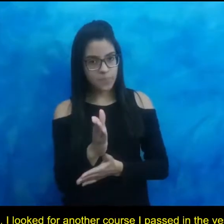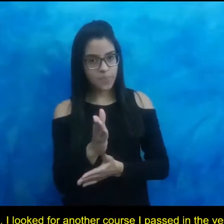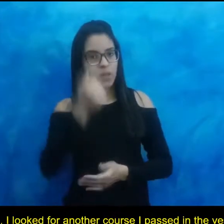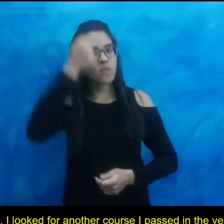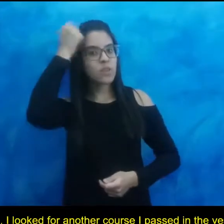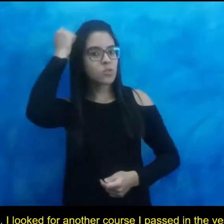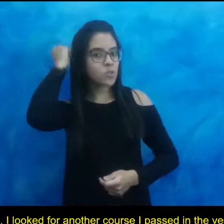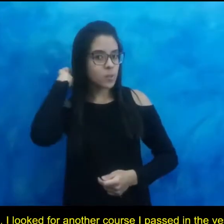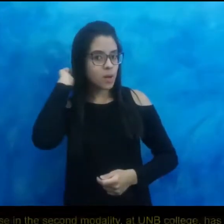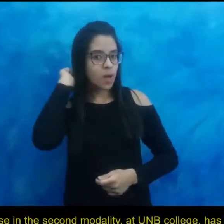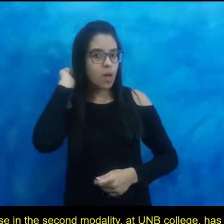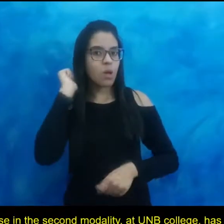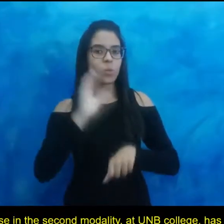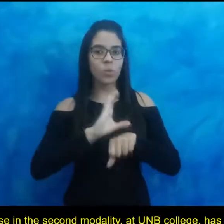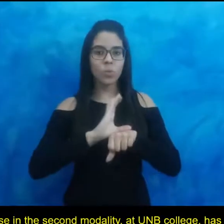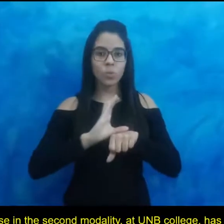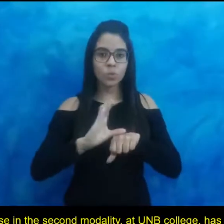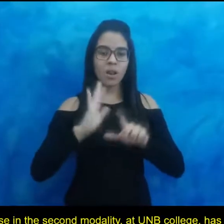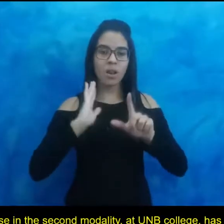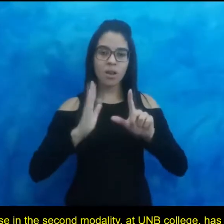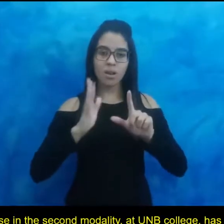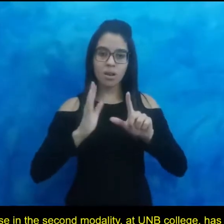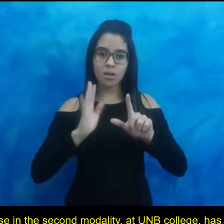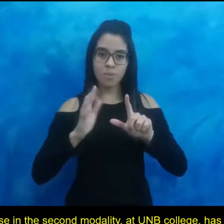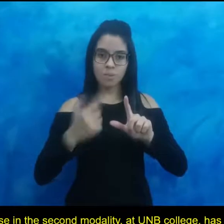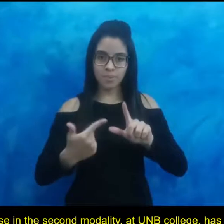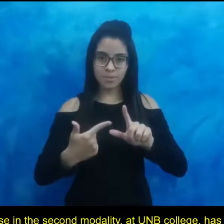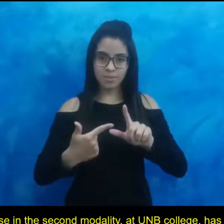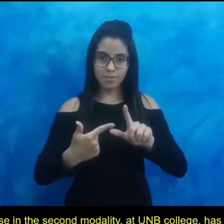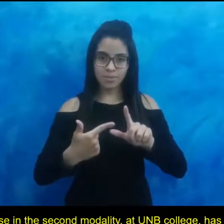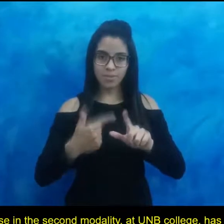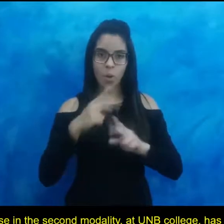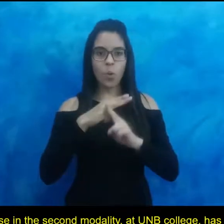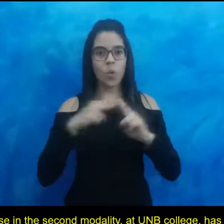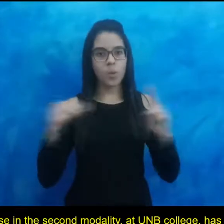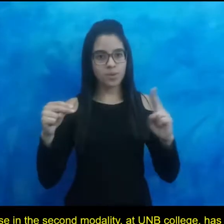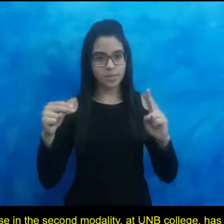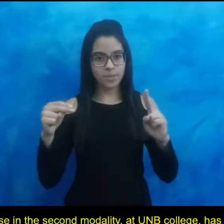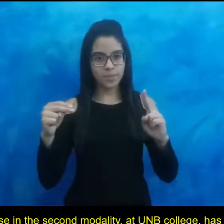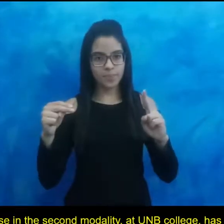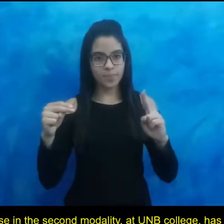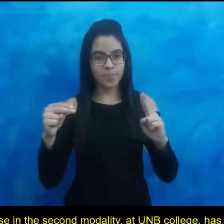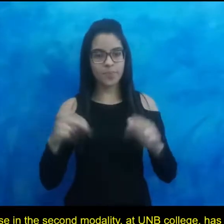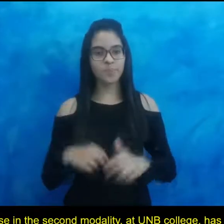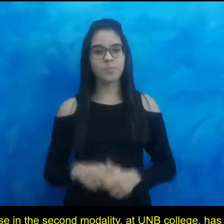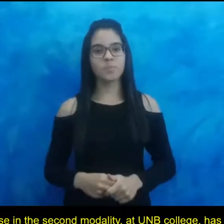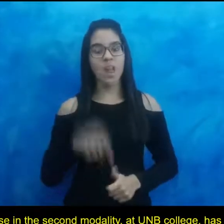With Portuguese in the second modality at UNB College has improved